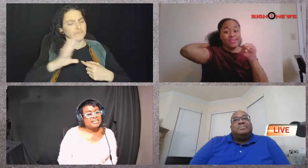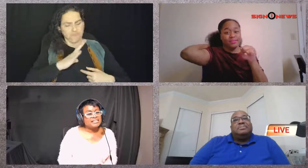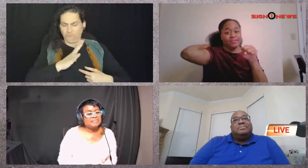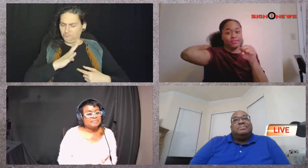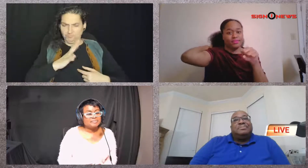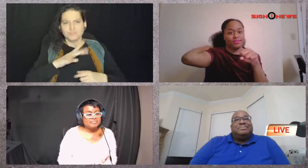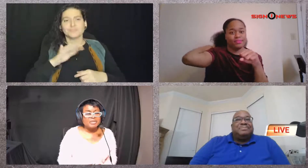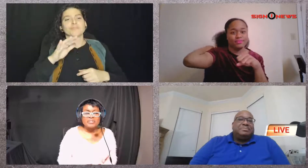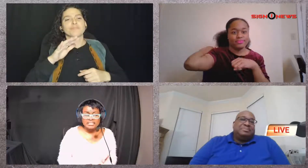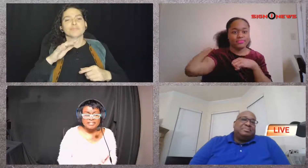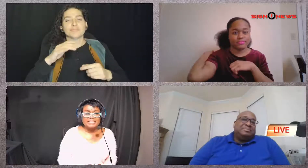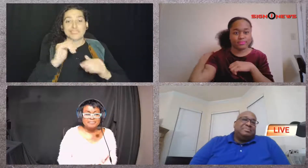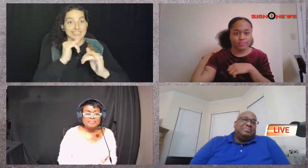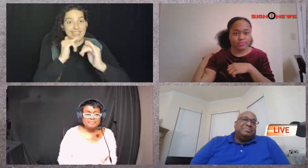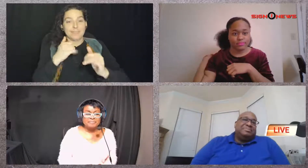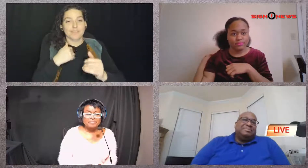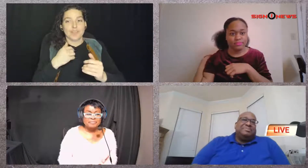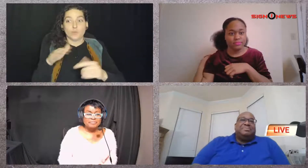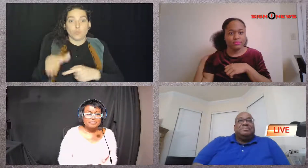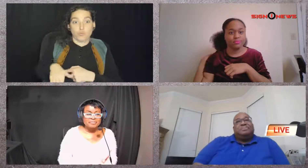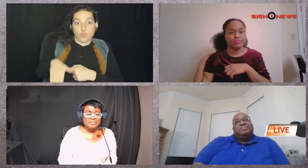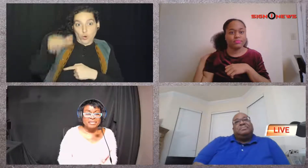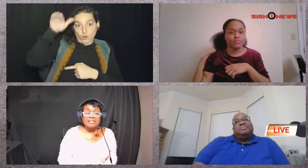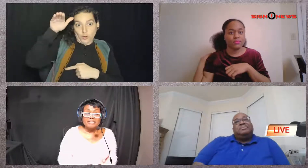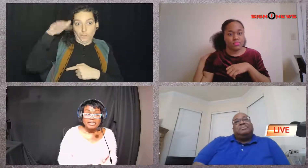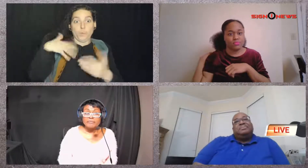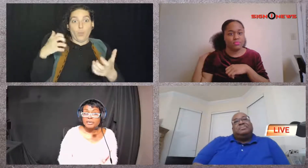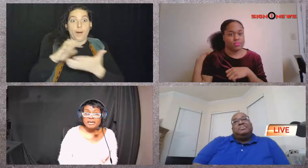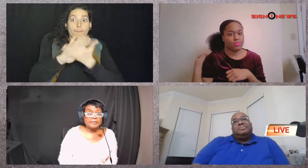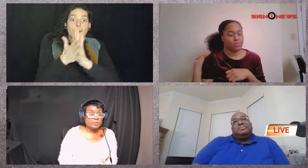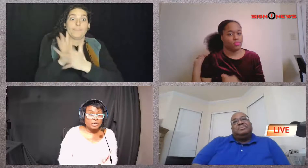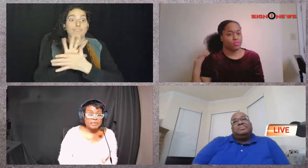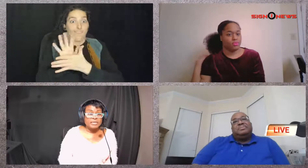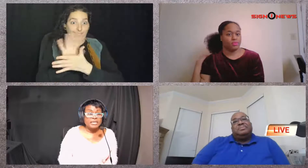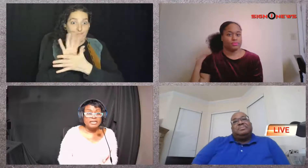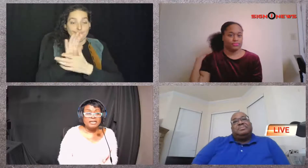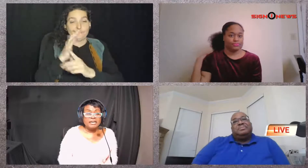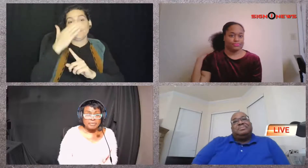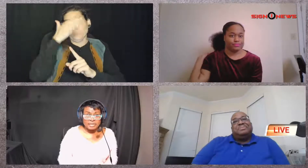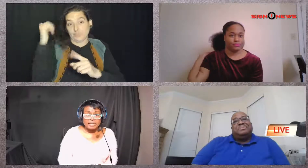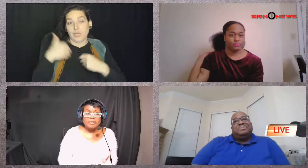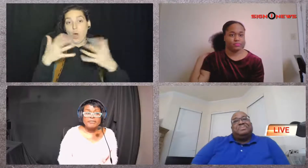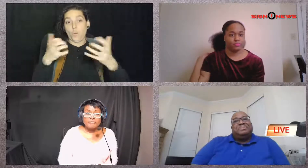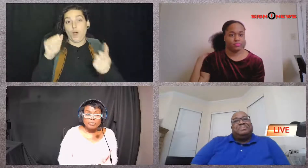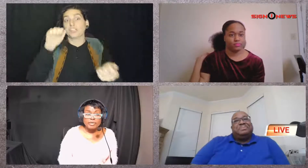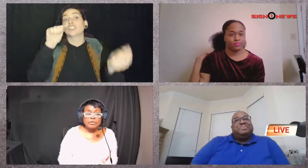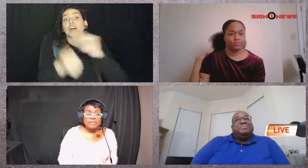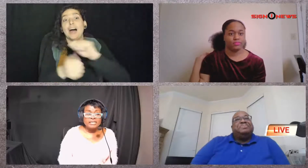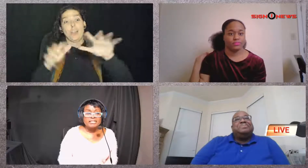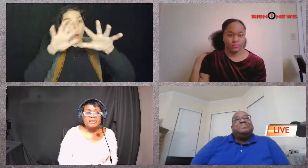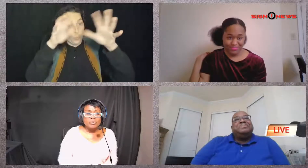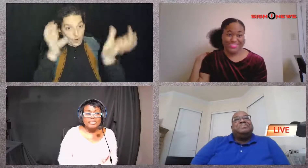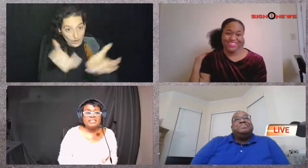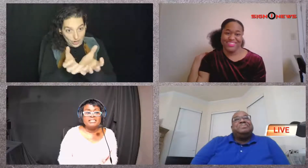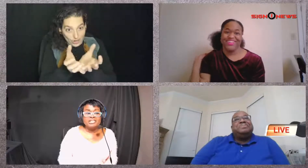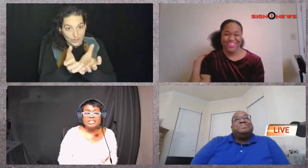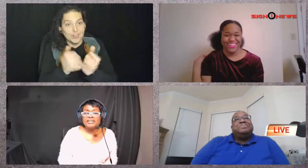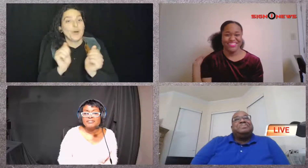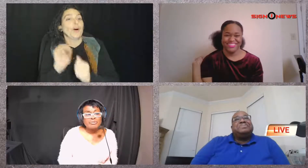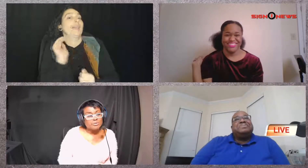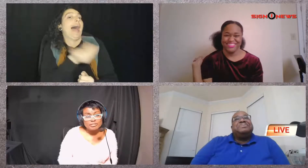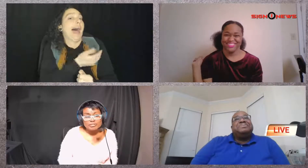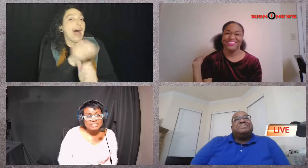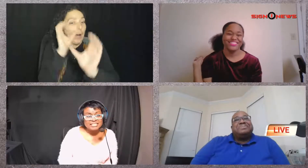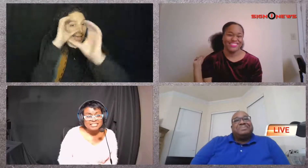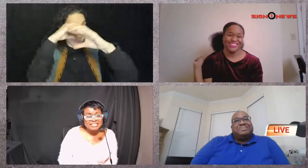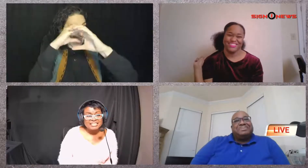Can you say that again? Oh, that's fine. The same for me. I grew up, I became a filmmaker because I wanted to